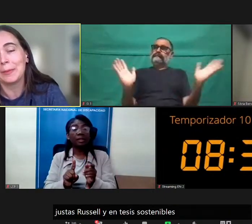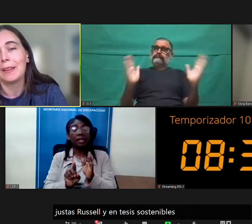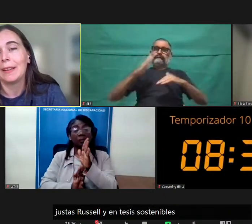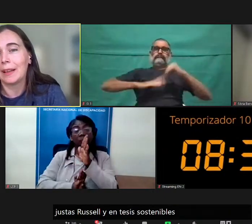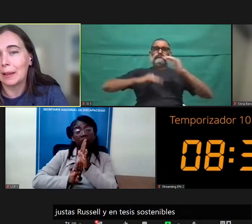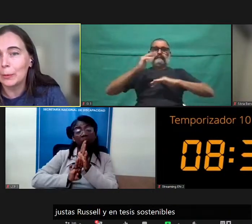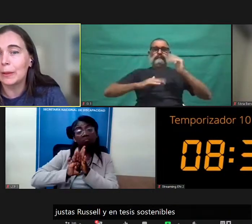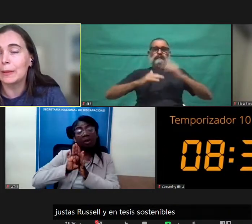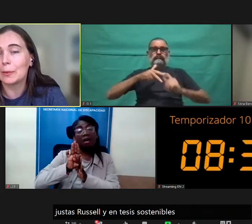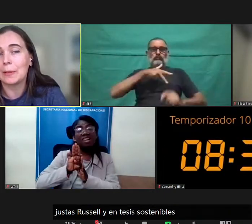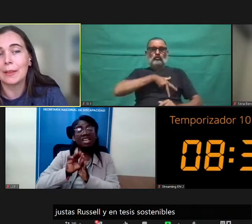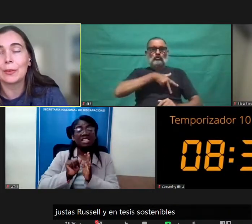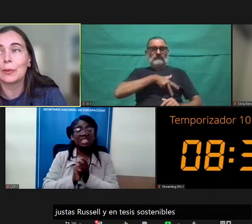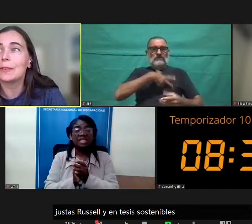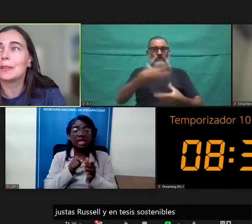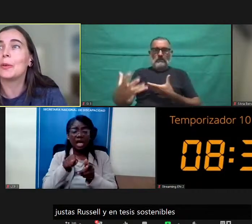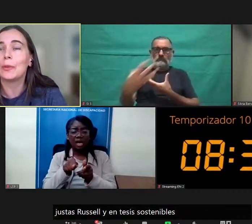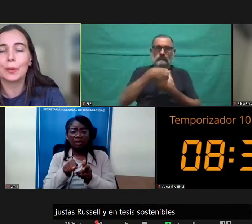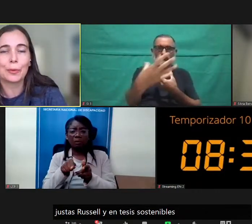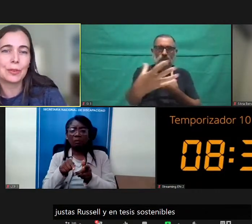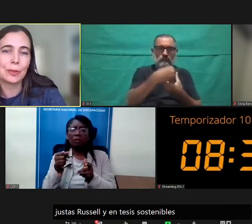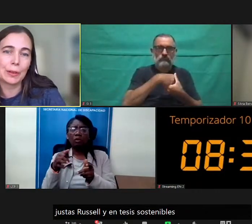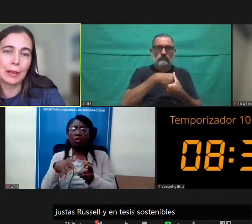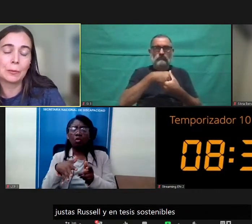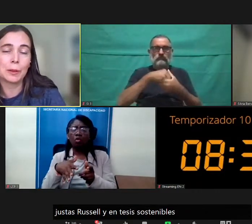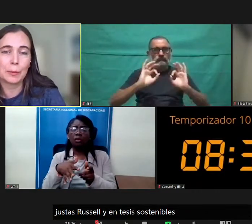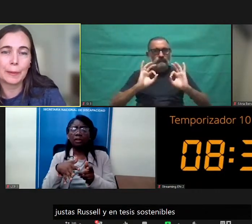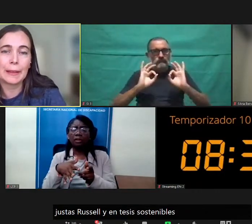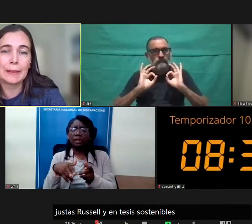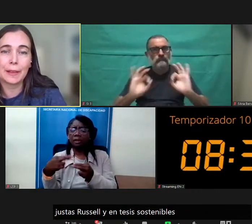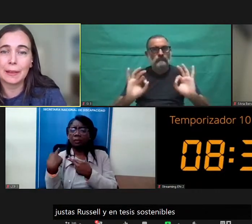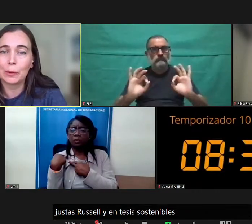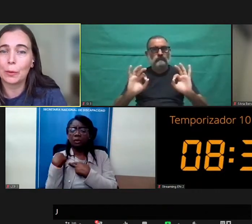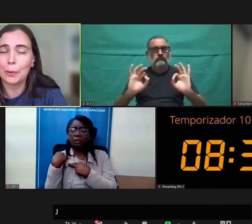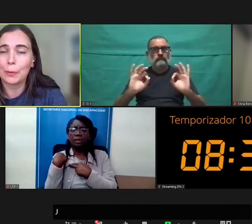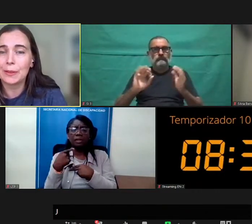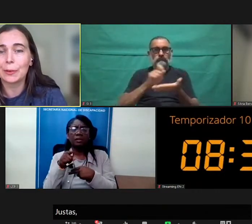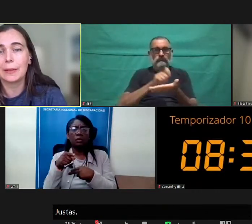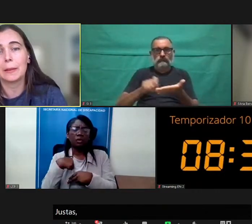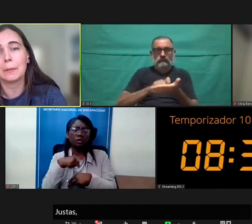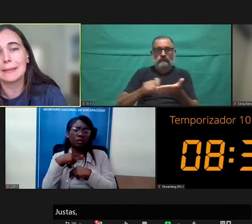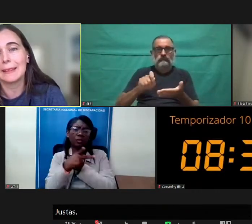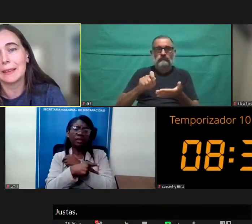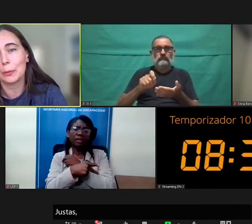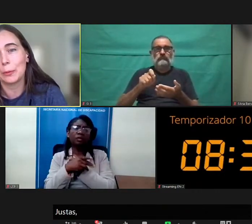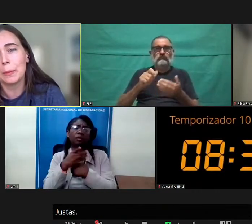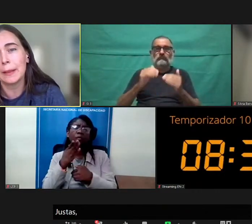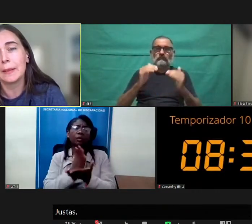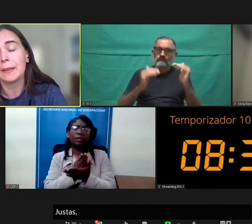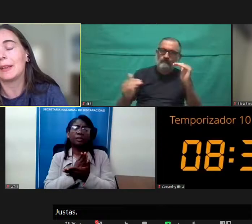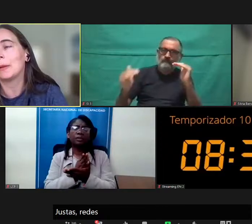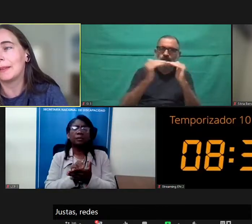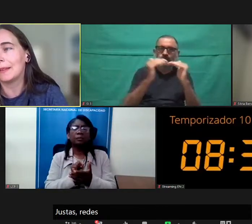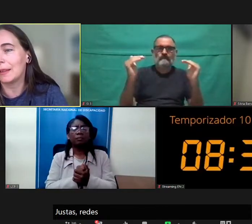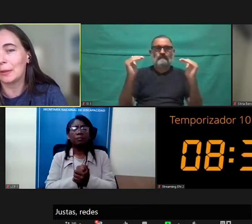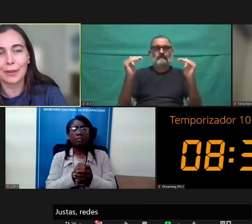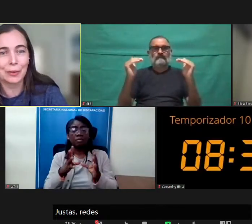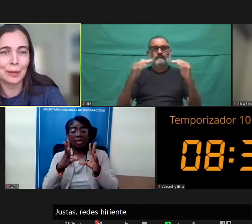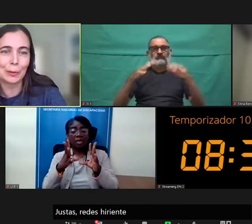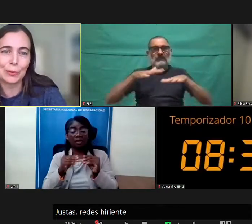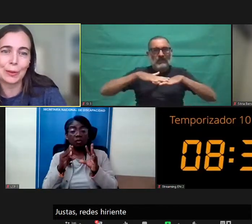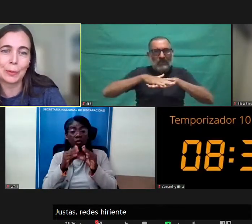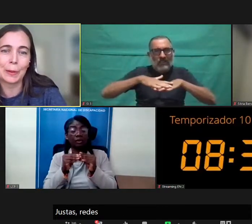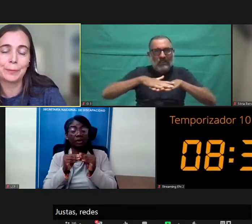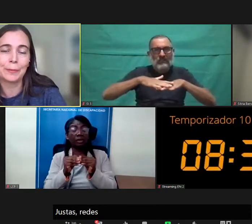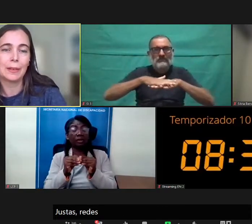advancements and what's left for what to do in light of these applications and how our country is working and based